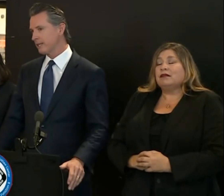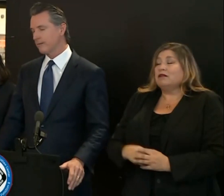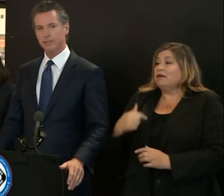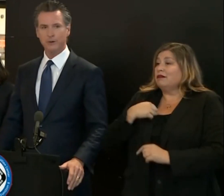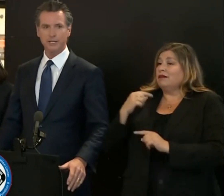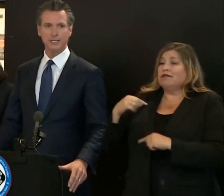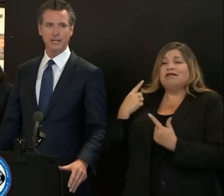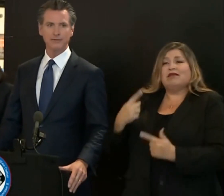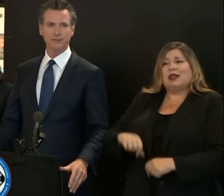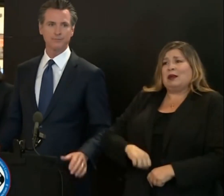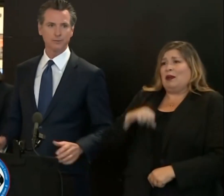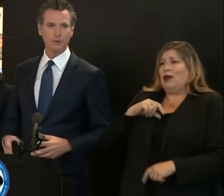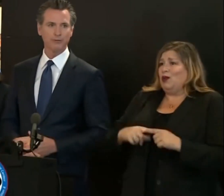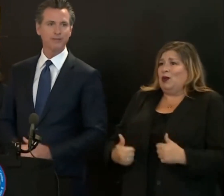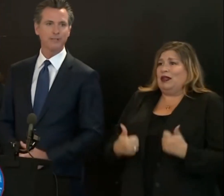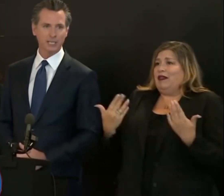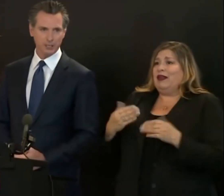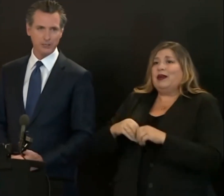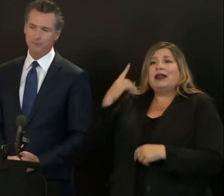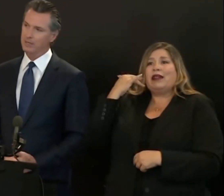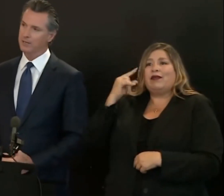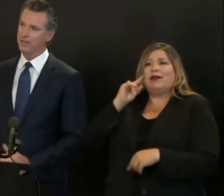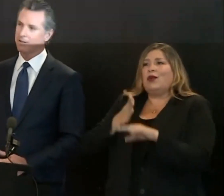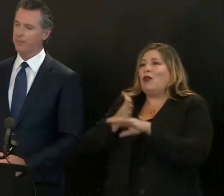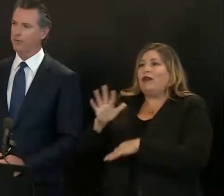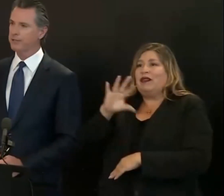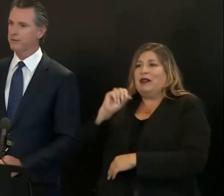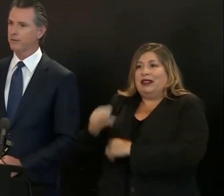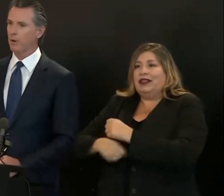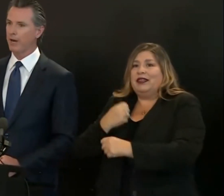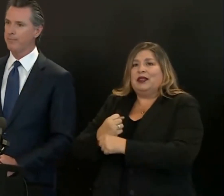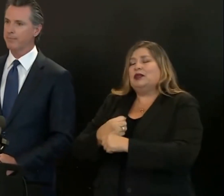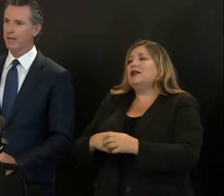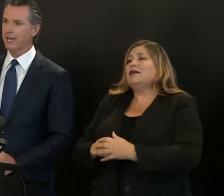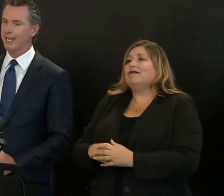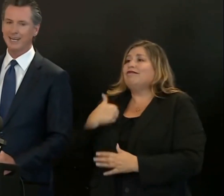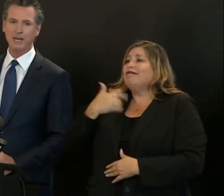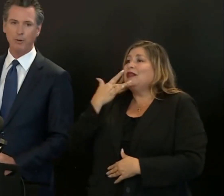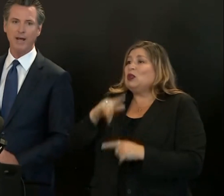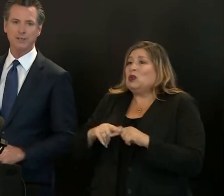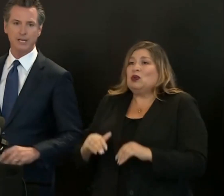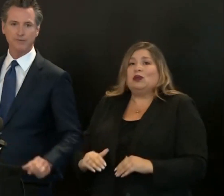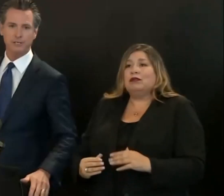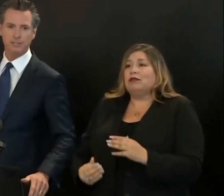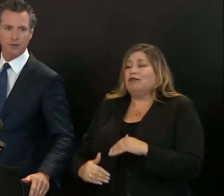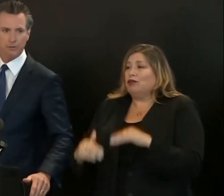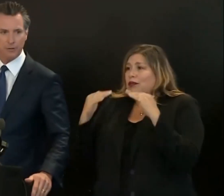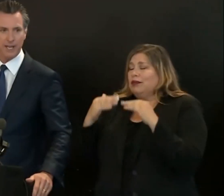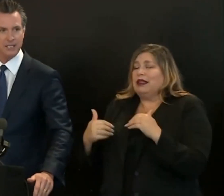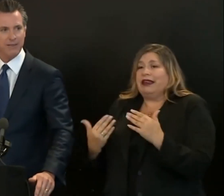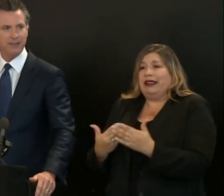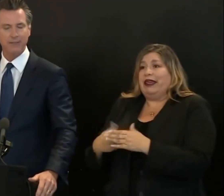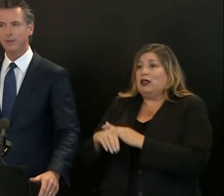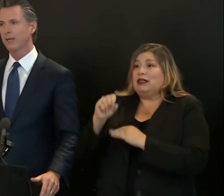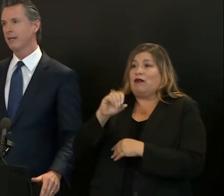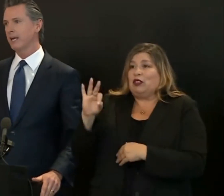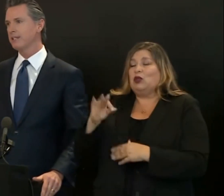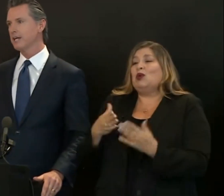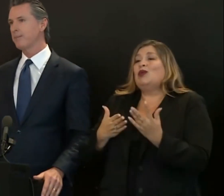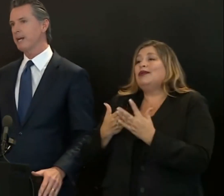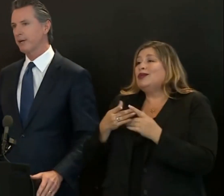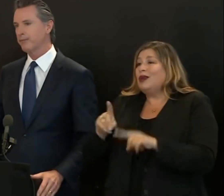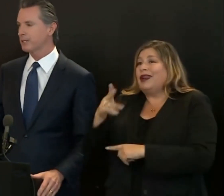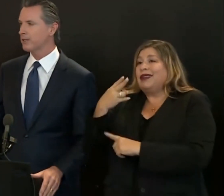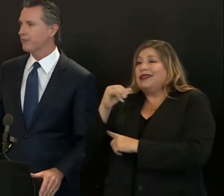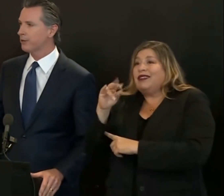a resident of this great state for over 50 years. The privilege of growing up in and around San Francisco through the HIV and